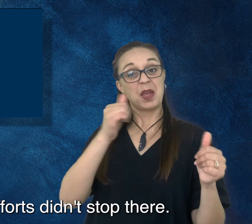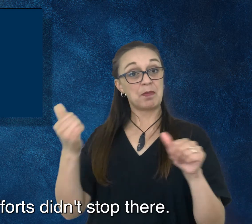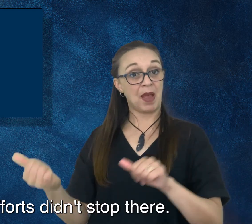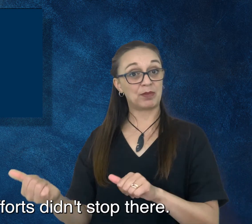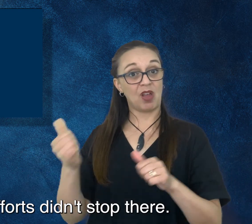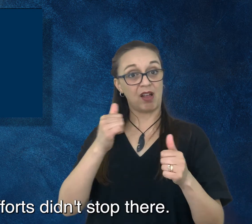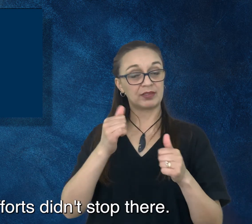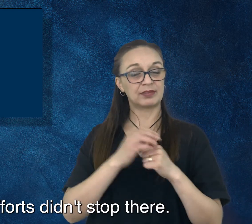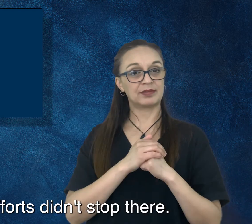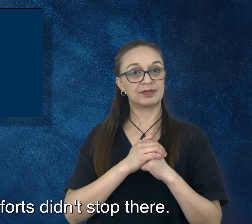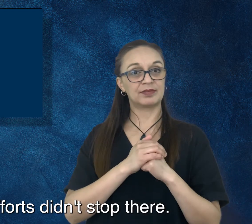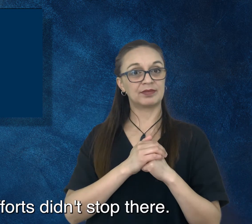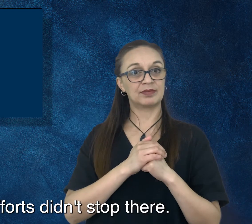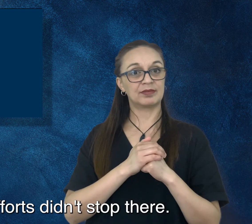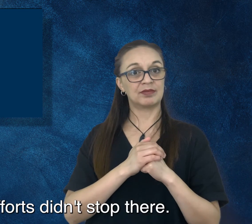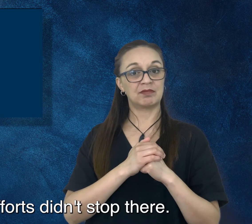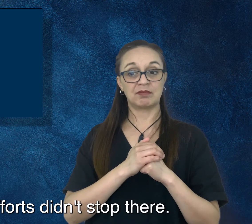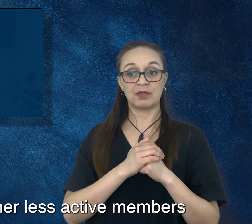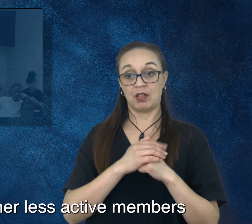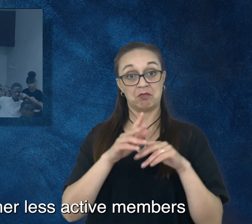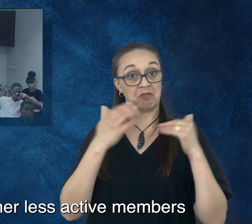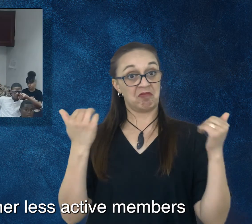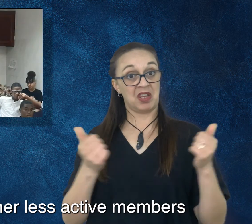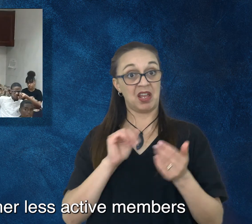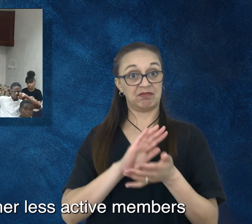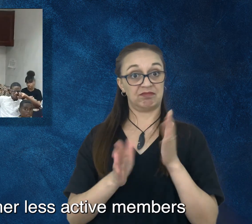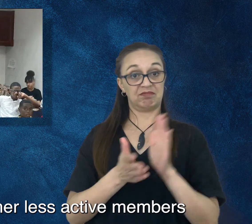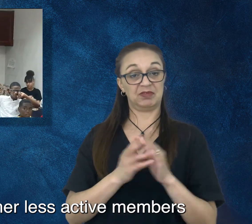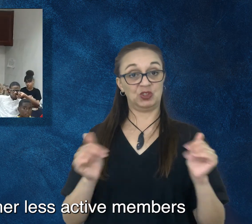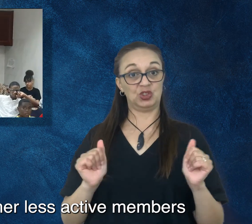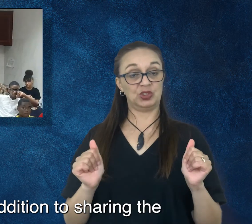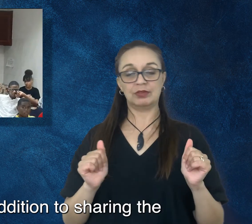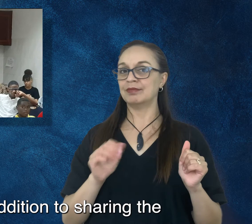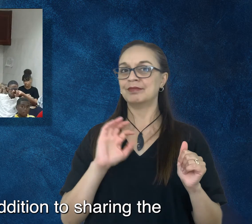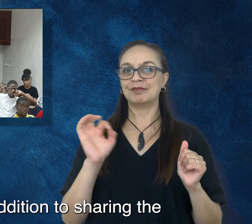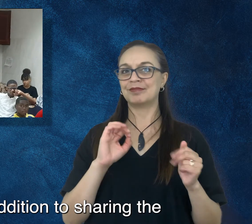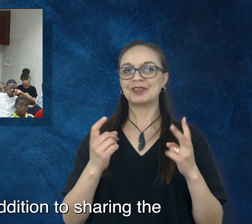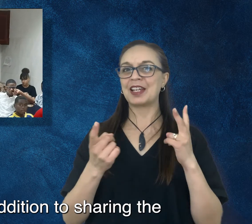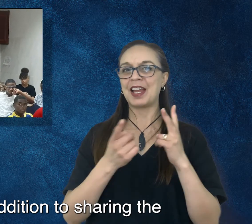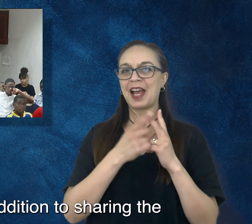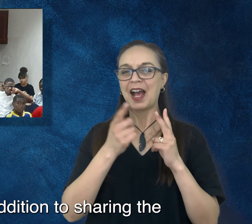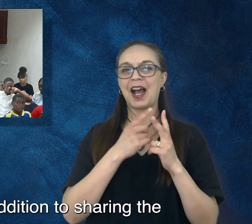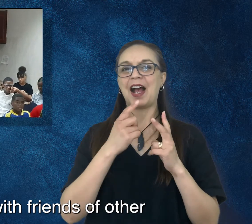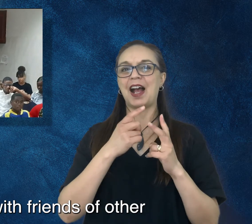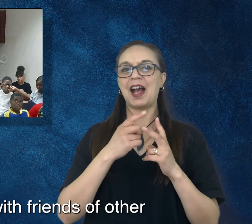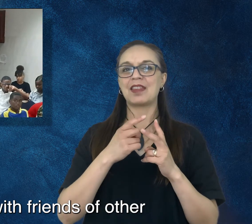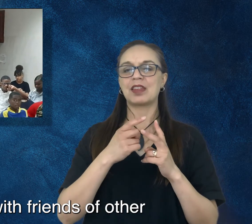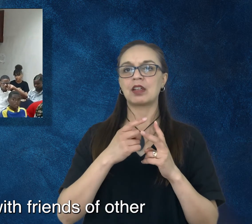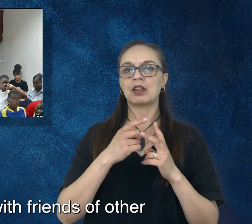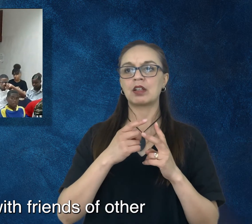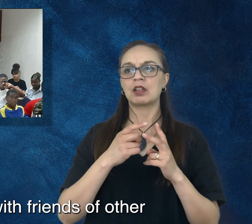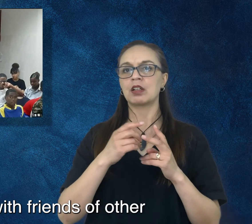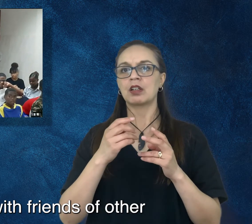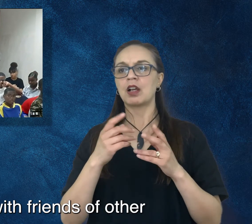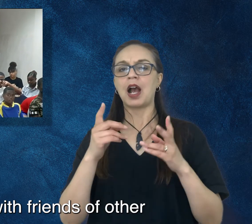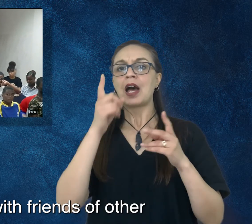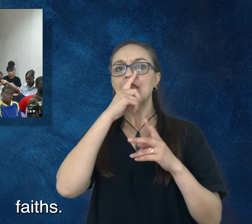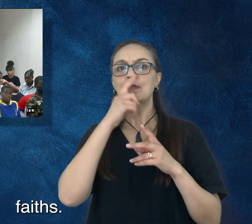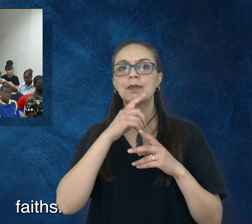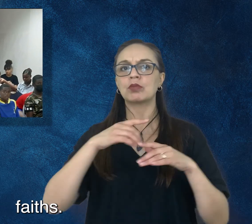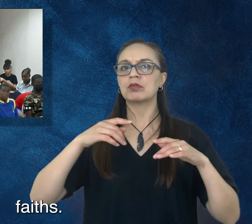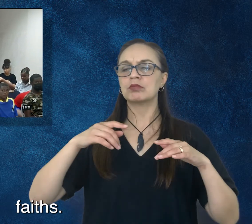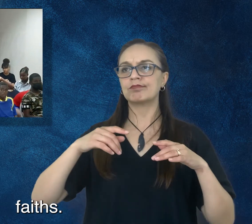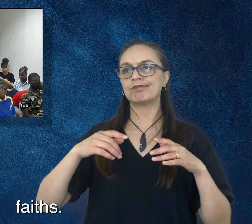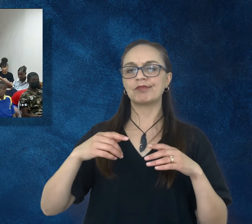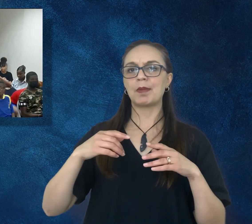Clayton's efforts didn't stop there. He helped other less active members return in addition to sharing the gospel with friends of